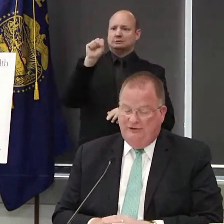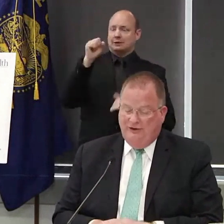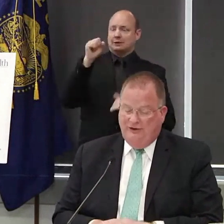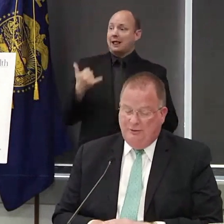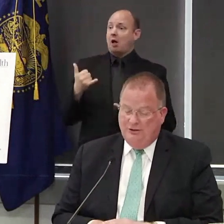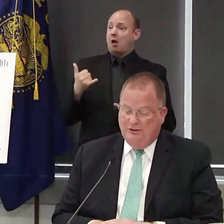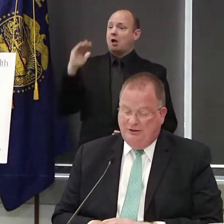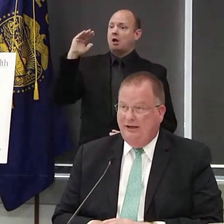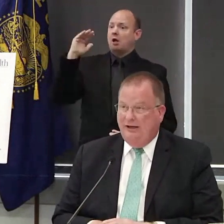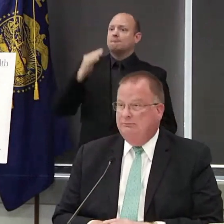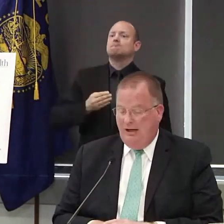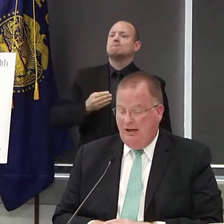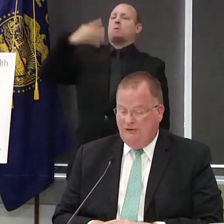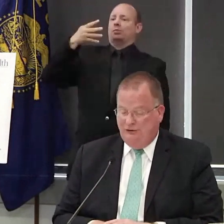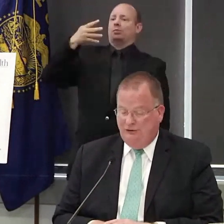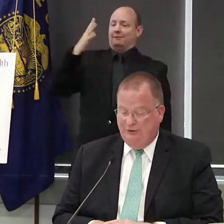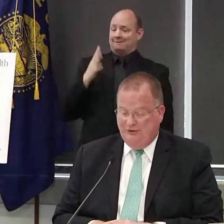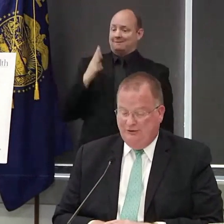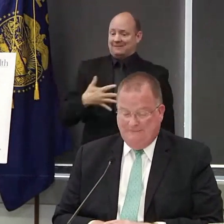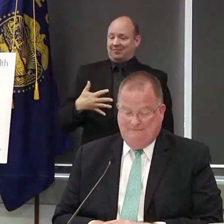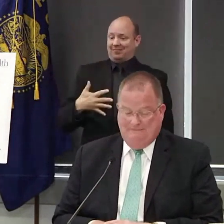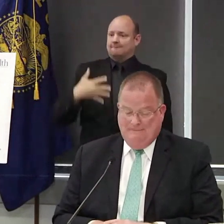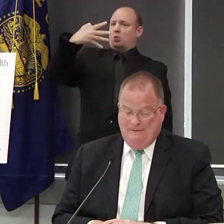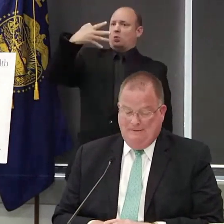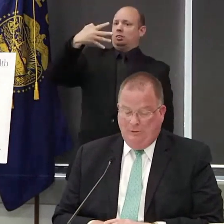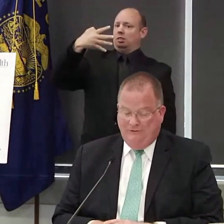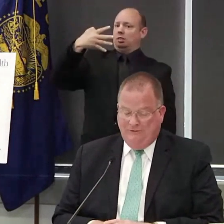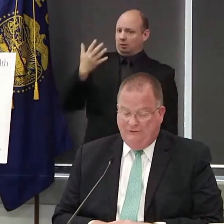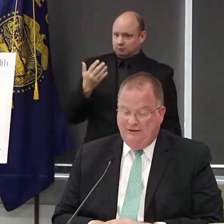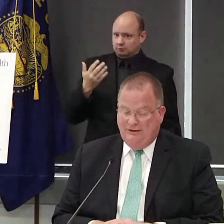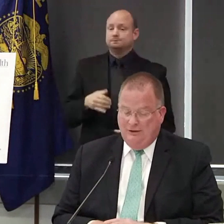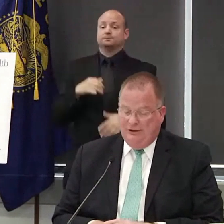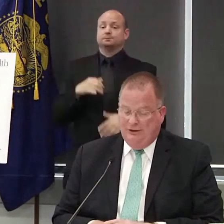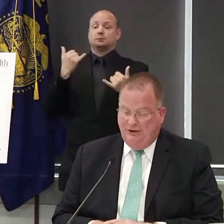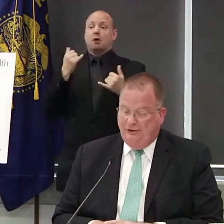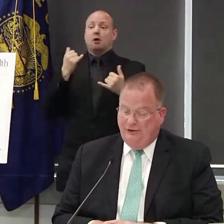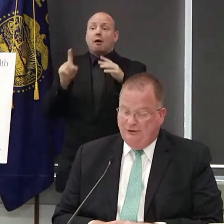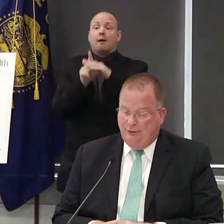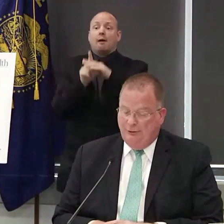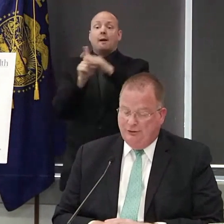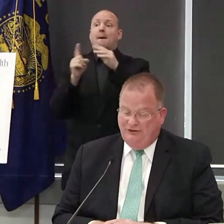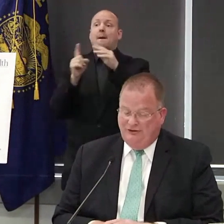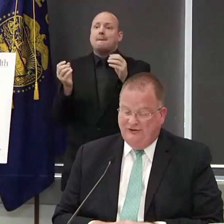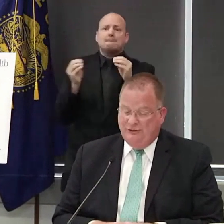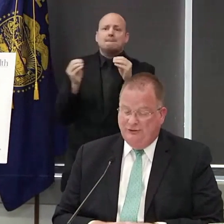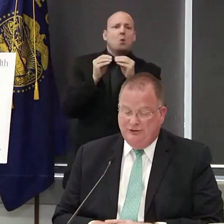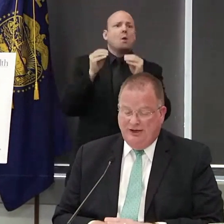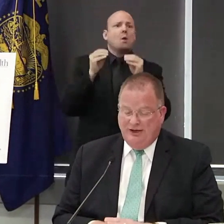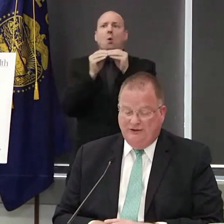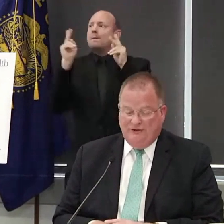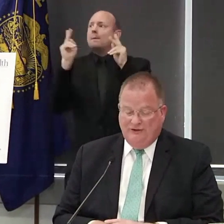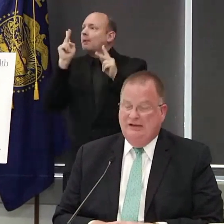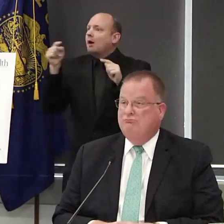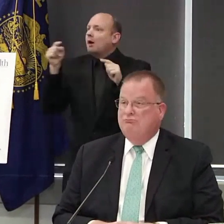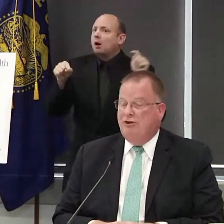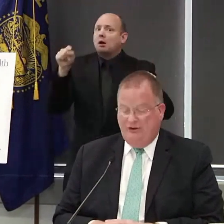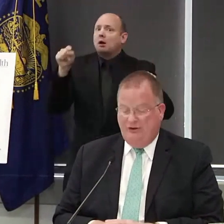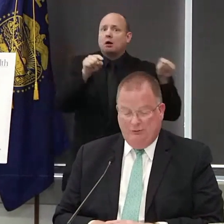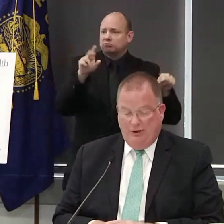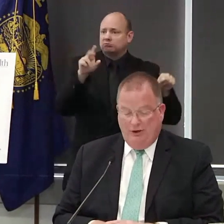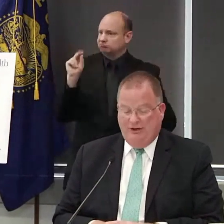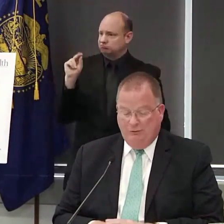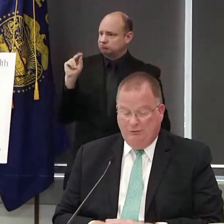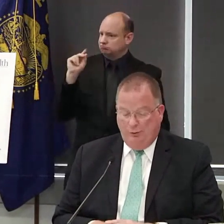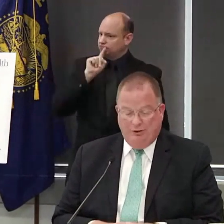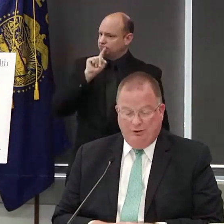reported cases have been on the decline until just recently. On May 15th, the Oregon Health Authority reported 63 new cases.